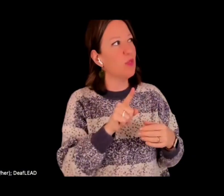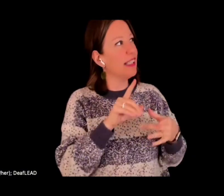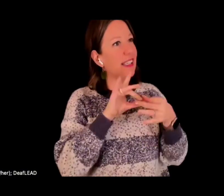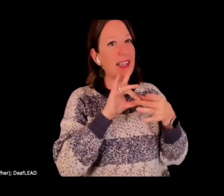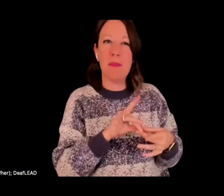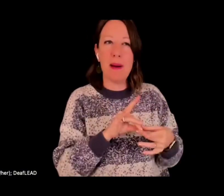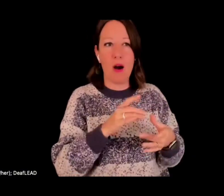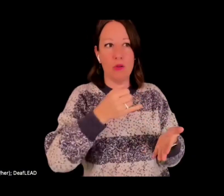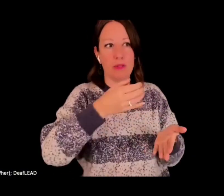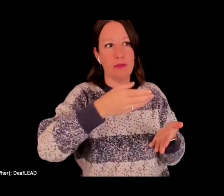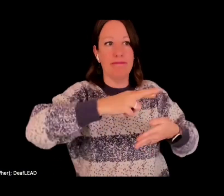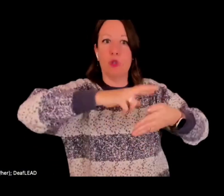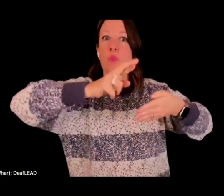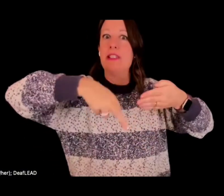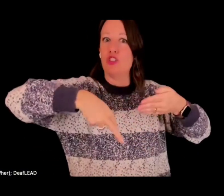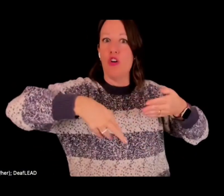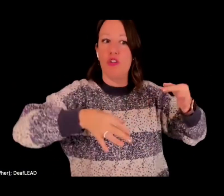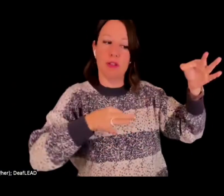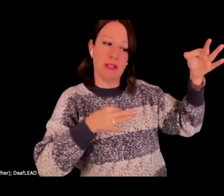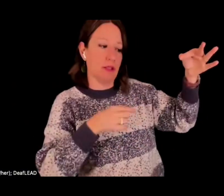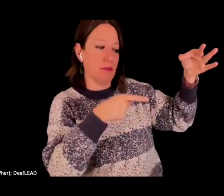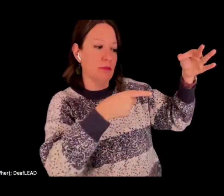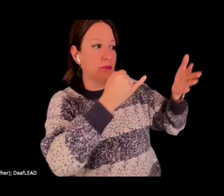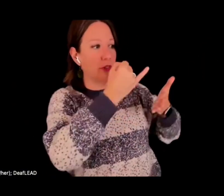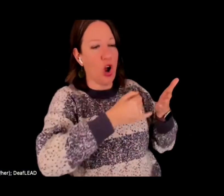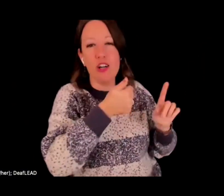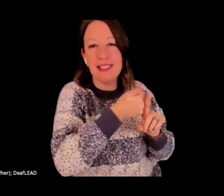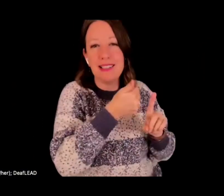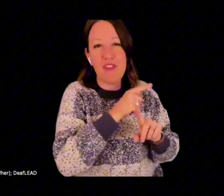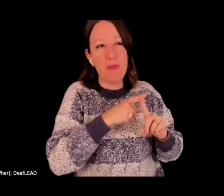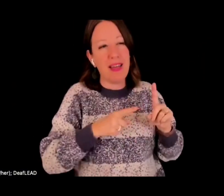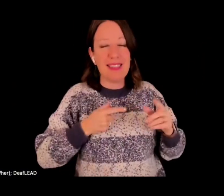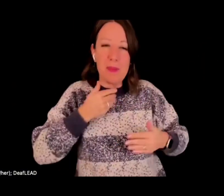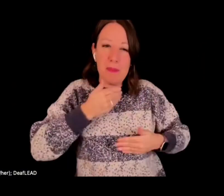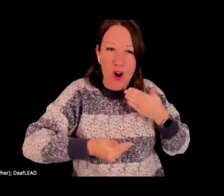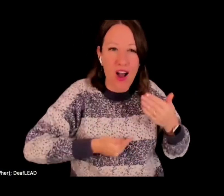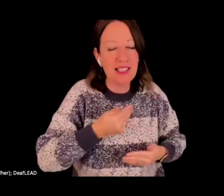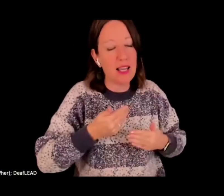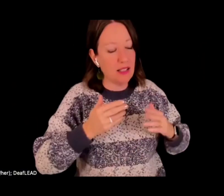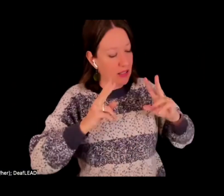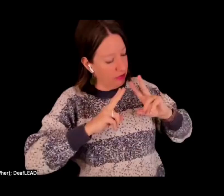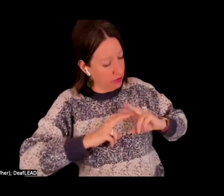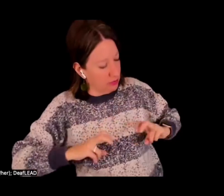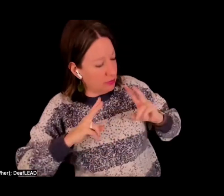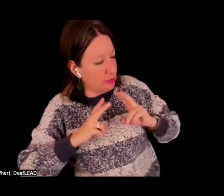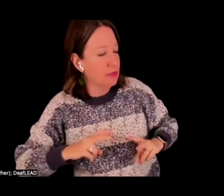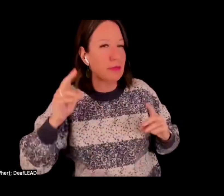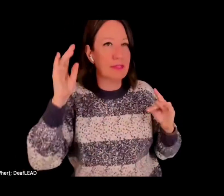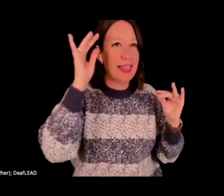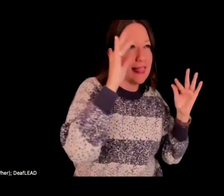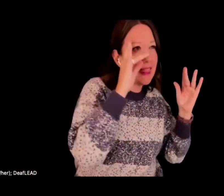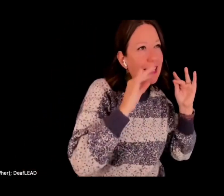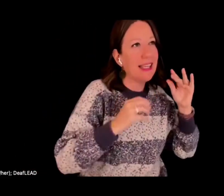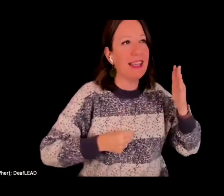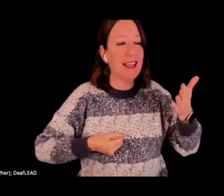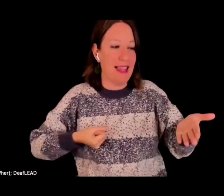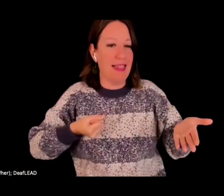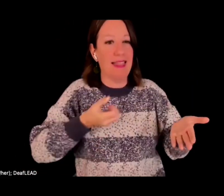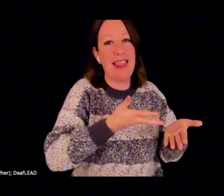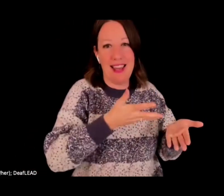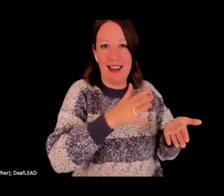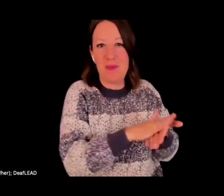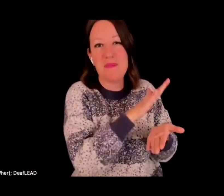expected. And it's not really about the result or the product that we're creating, but it's about the process